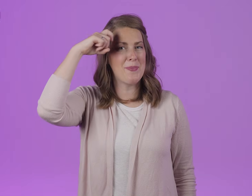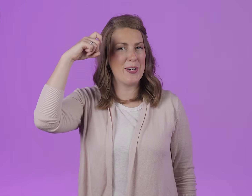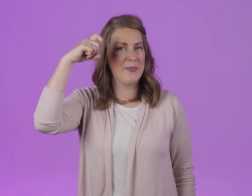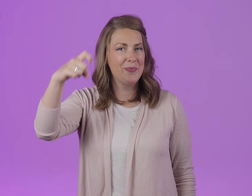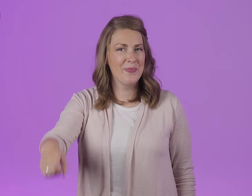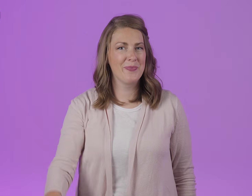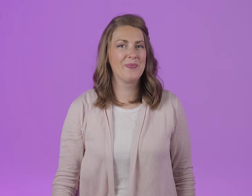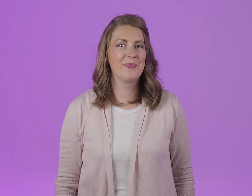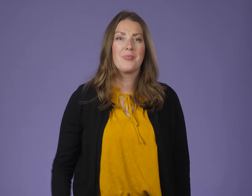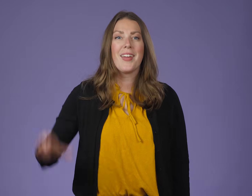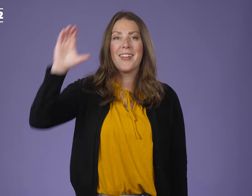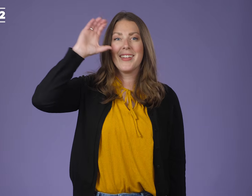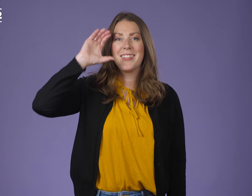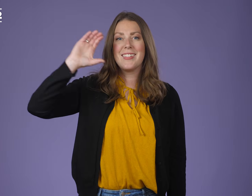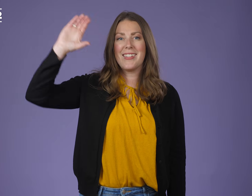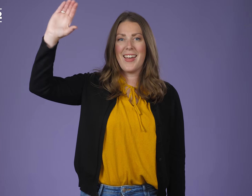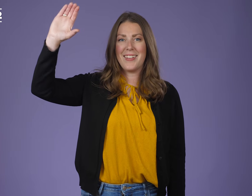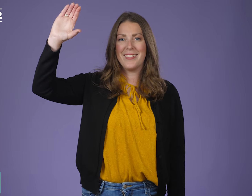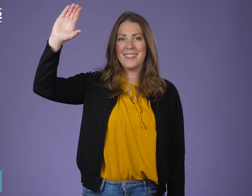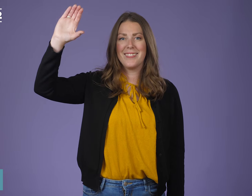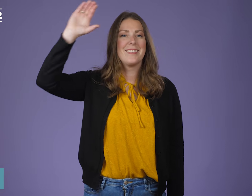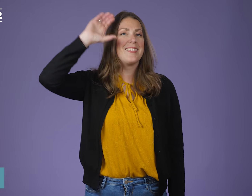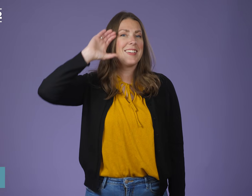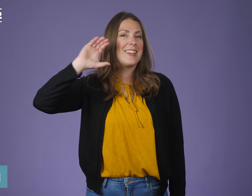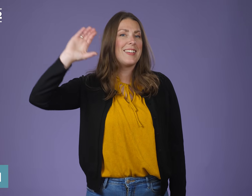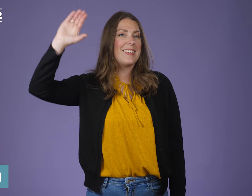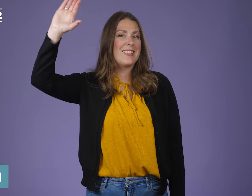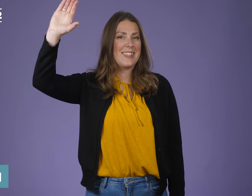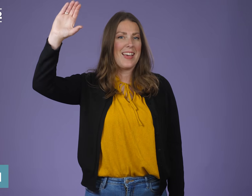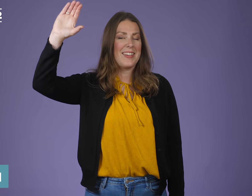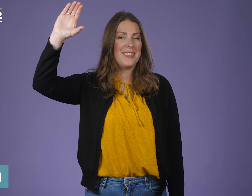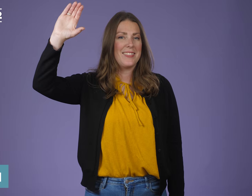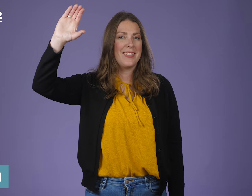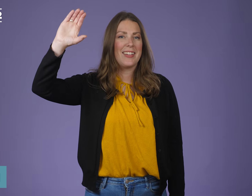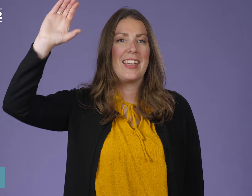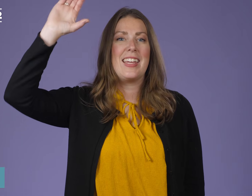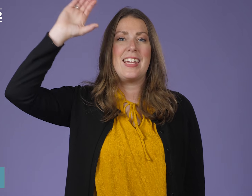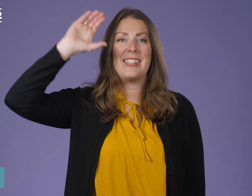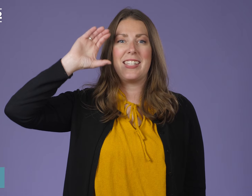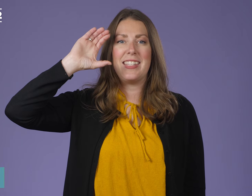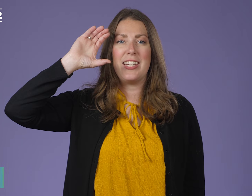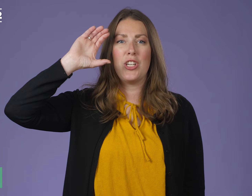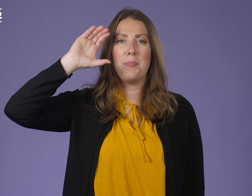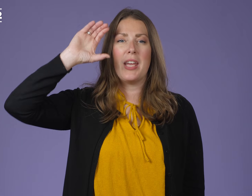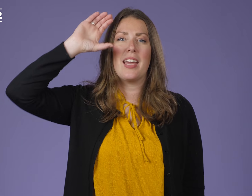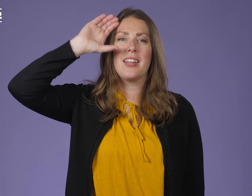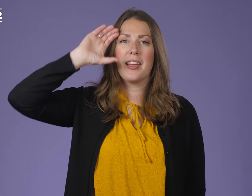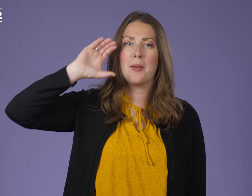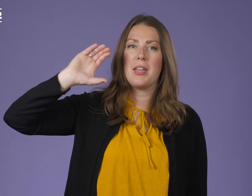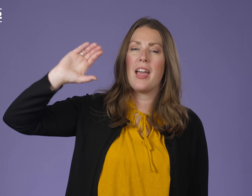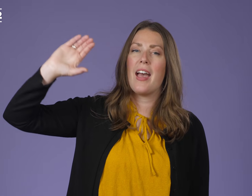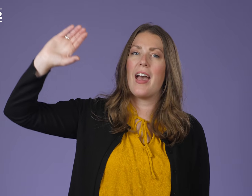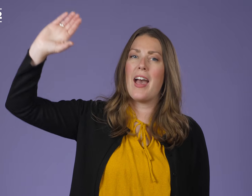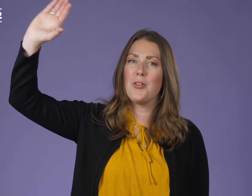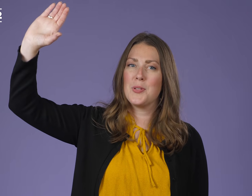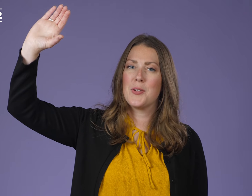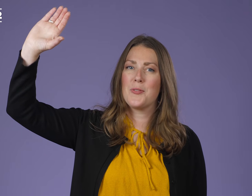Summer. Sun. Sun. It's a C-shaped hand coming out from